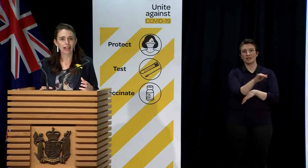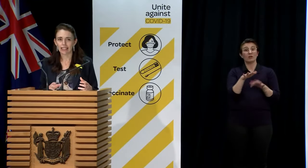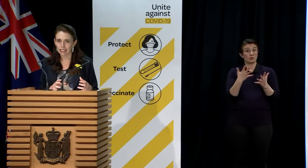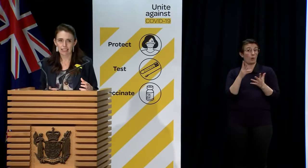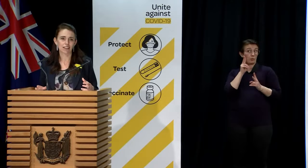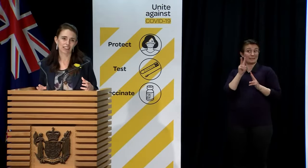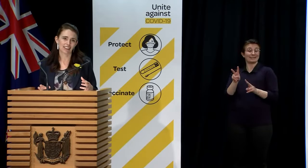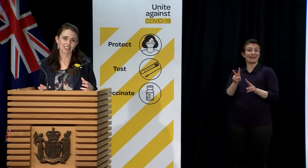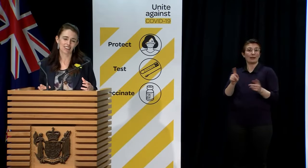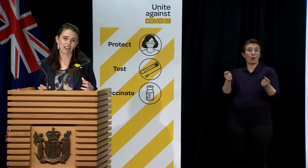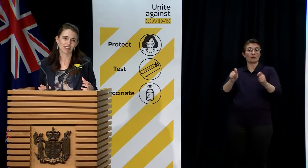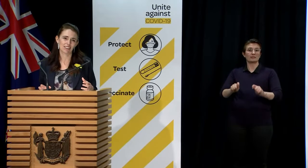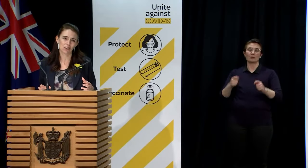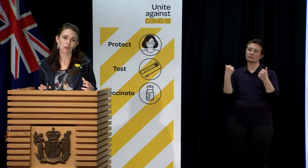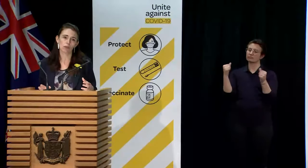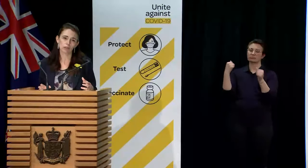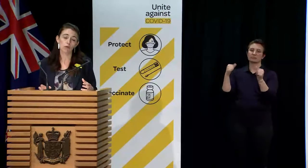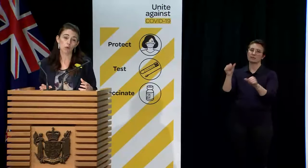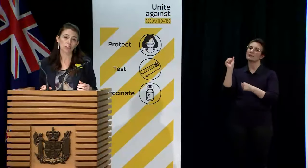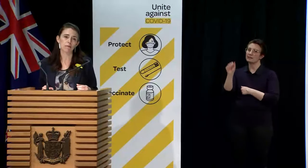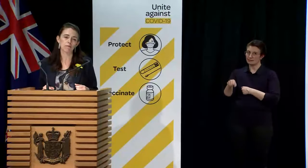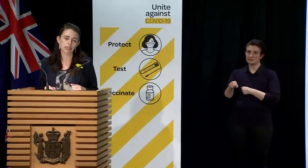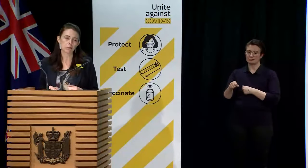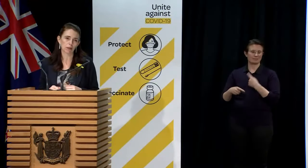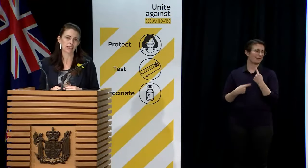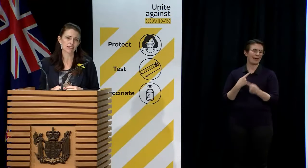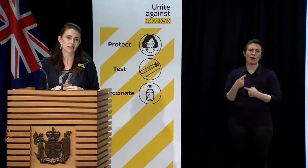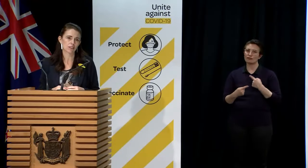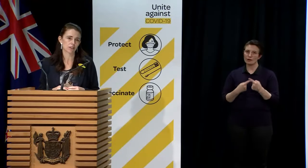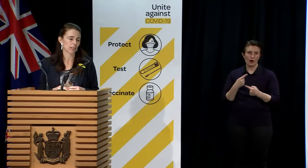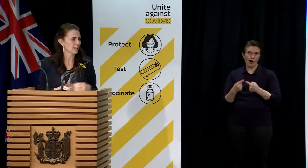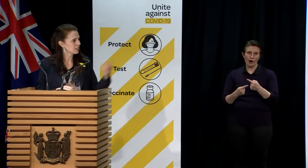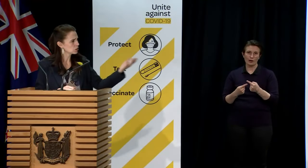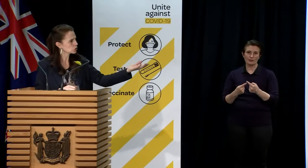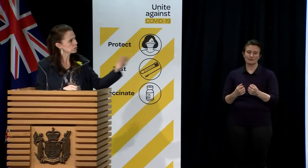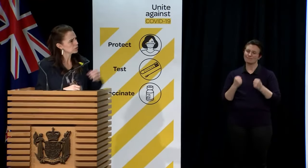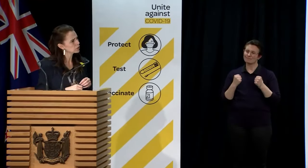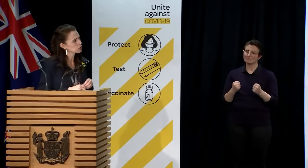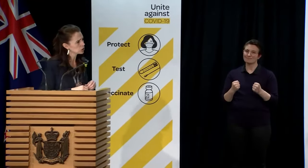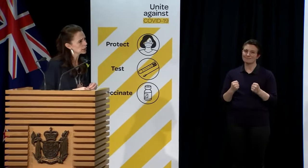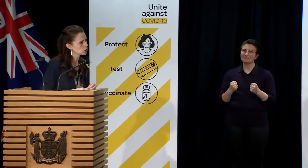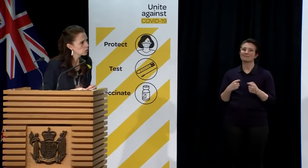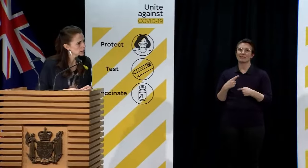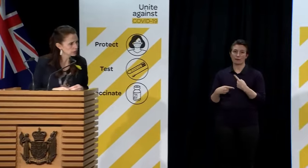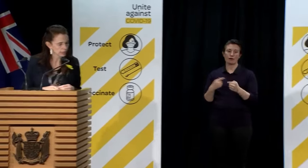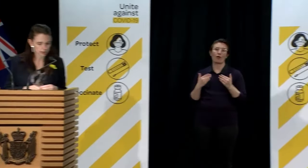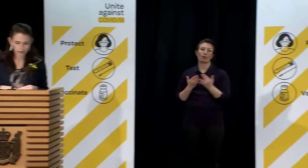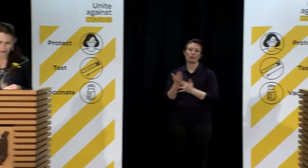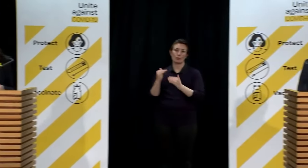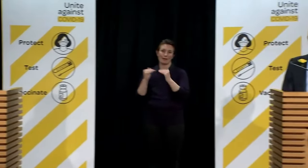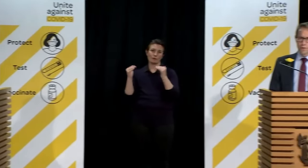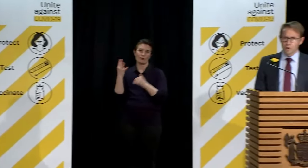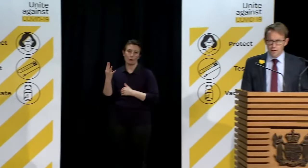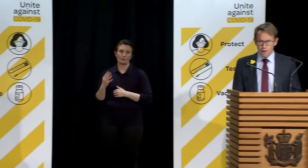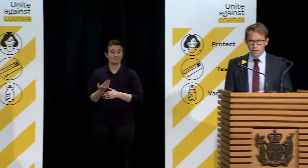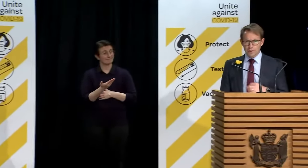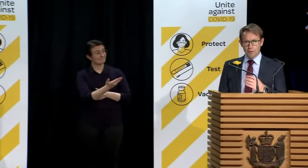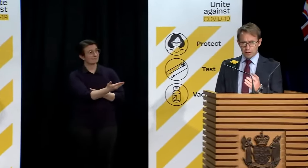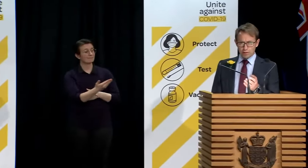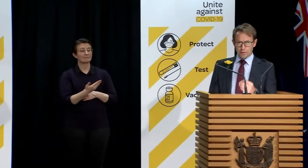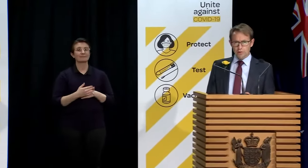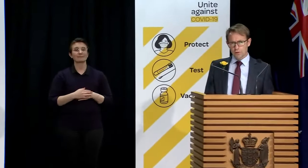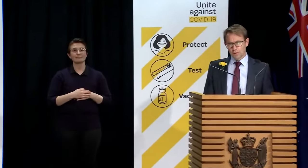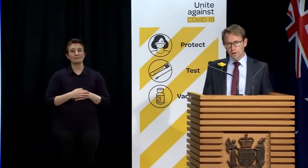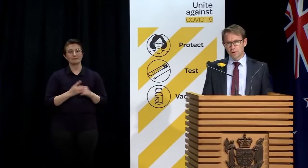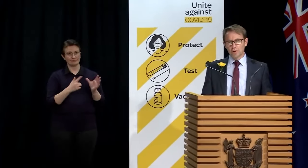through and get us out the other side. So level 4 is the best place to do that. Dr. Bloomfield, would you like to comment on that? Just one other comment